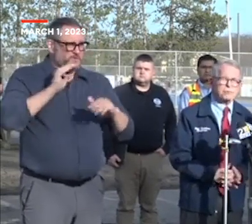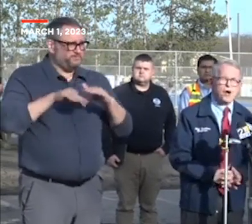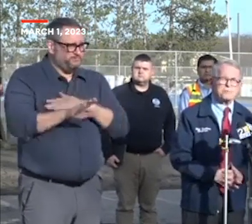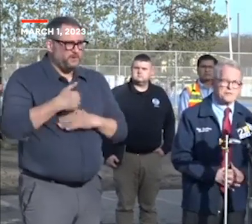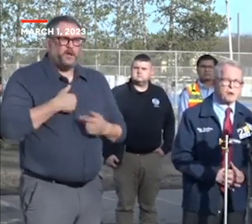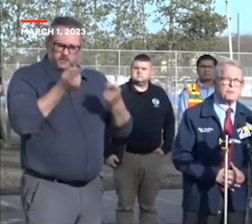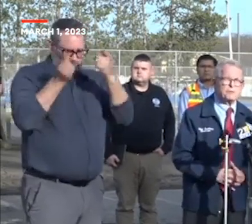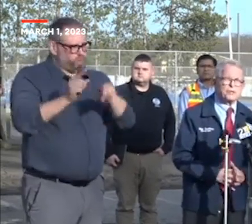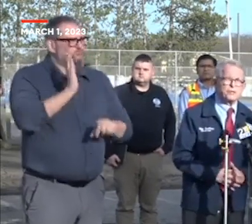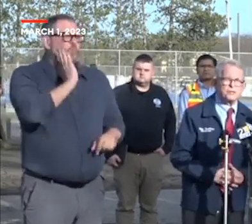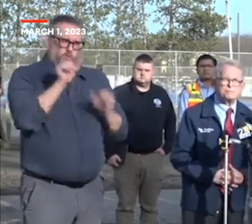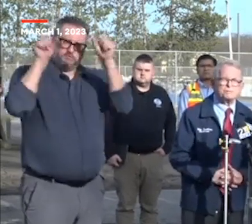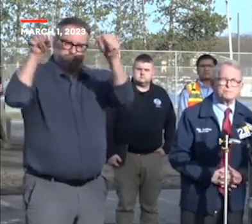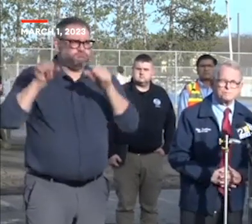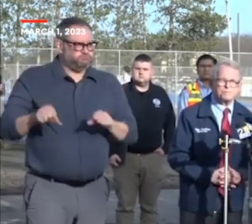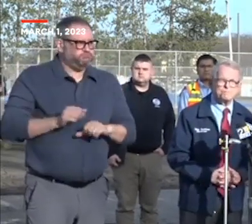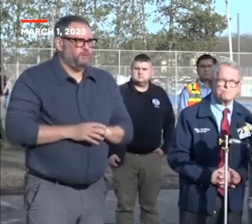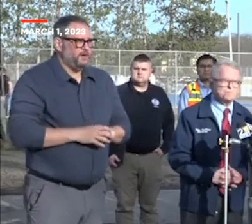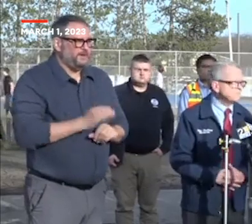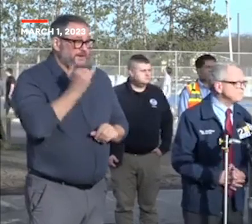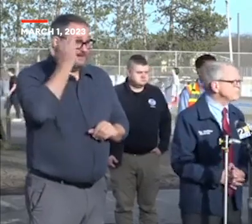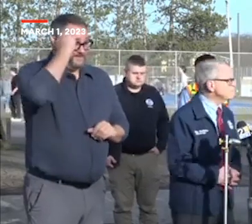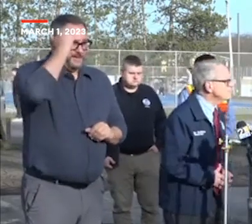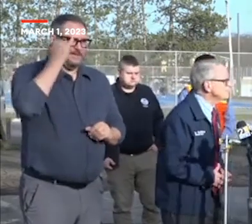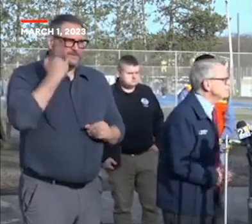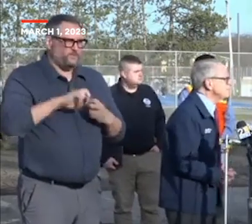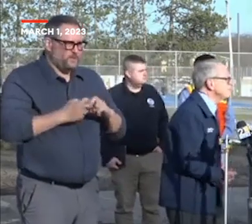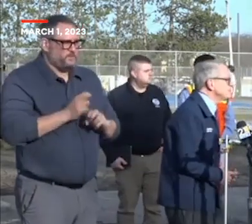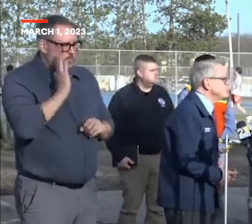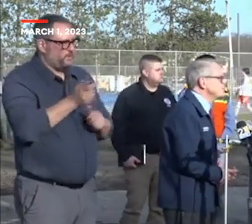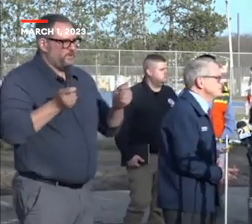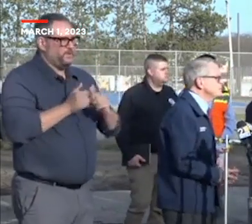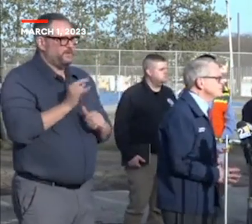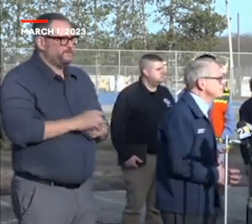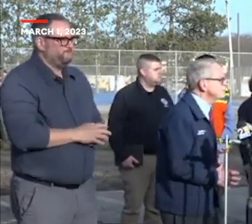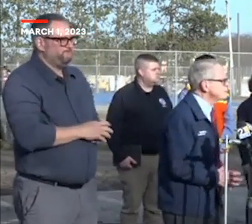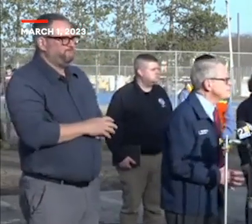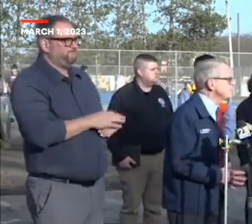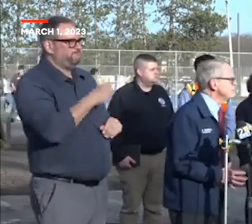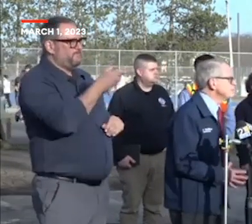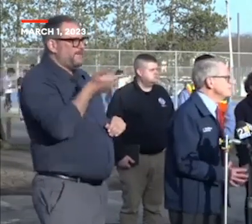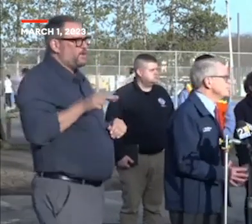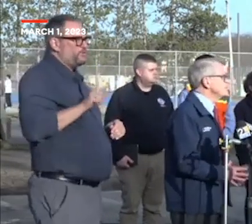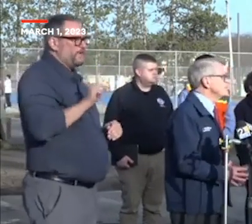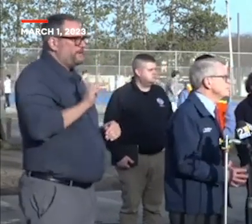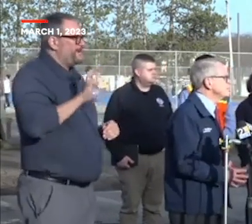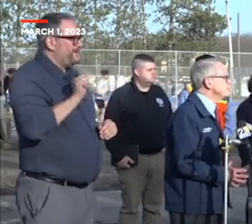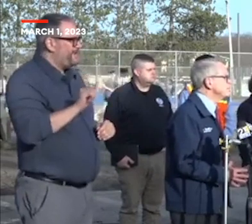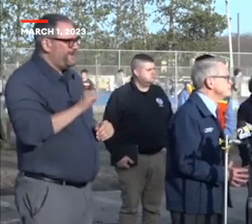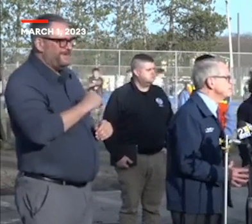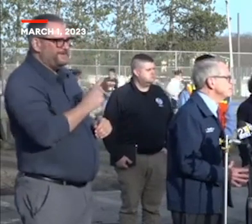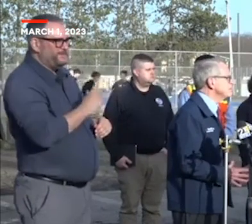aware it's a problem. If it's a problem, we'll deal with it. Hi, Grant McCabe, former resident. I have a three-part question. I'm co-counsel with